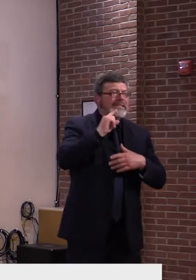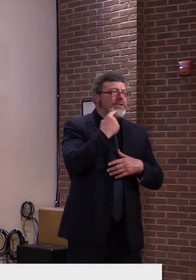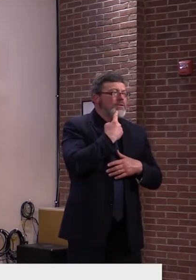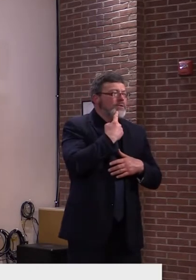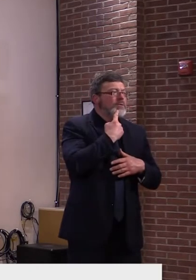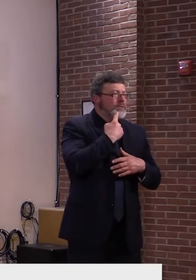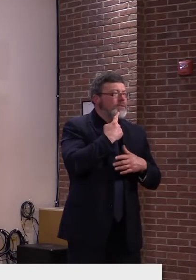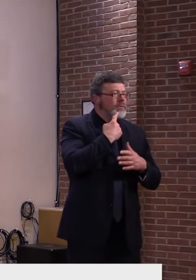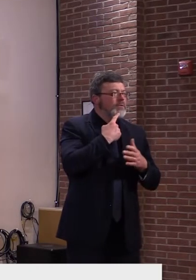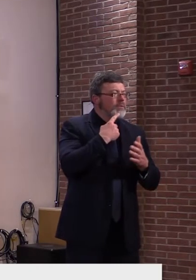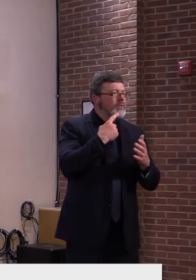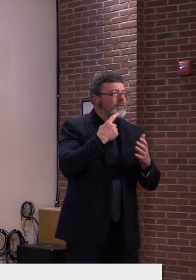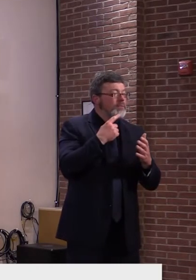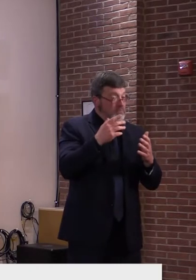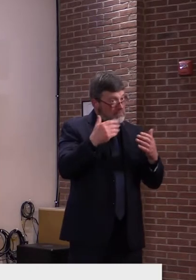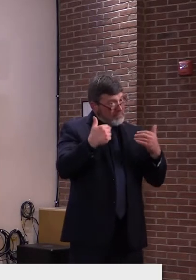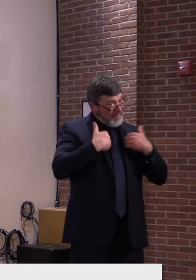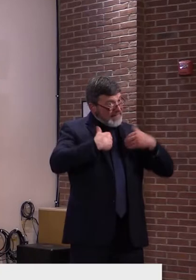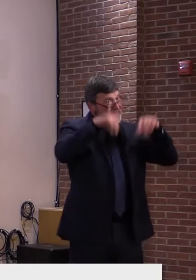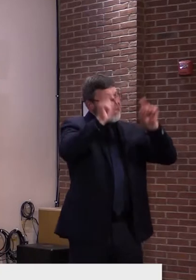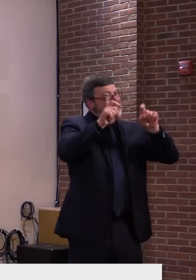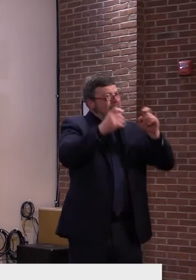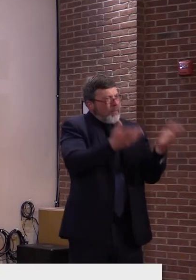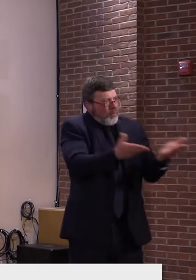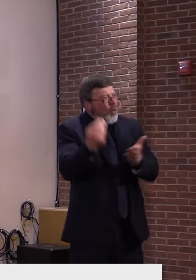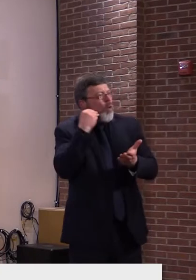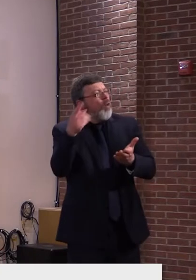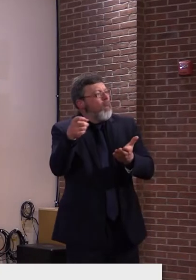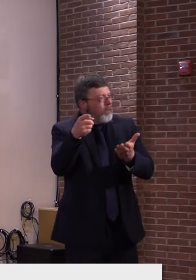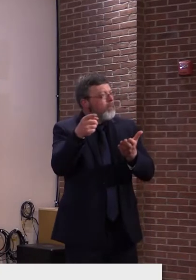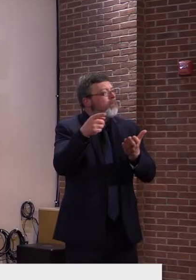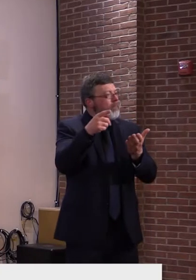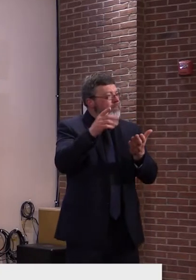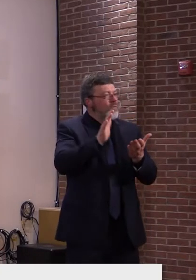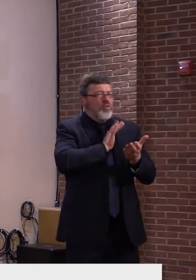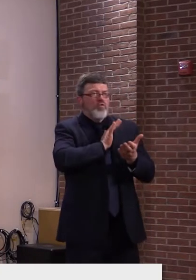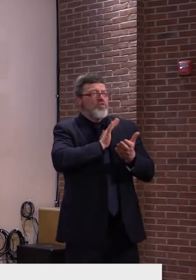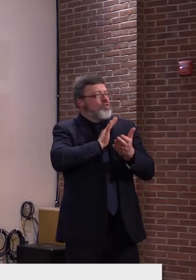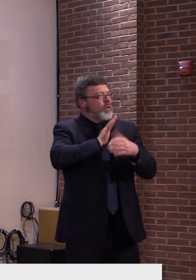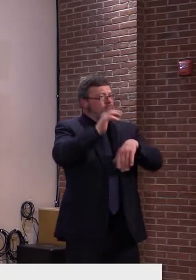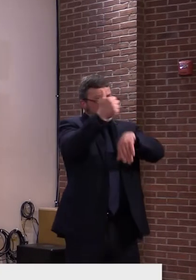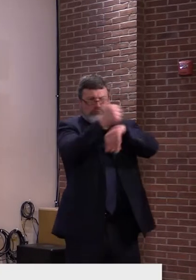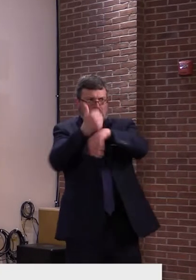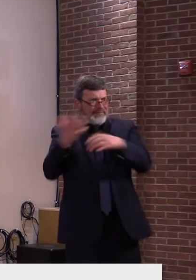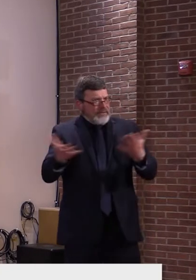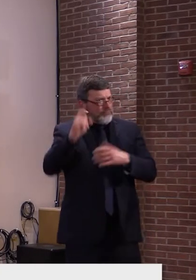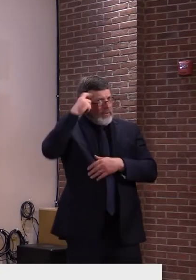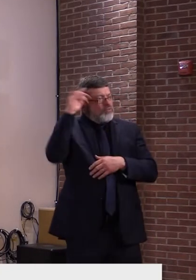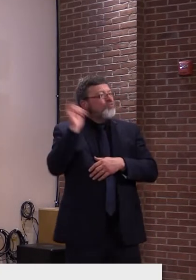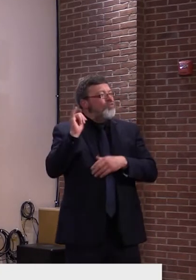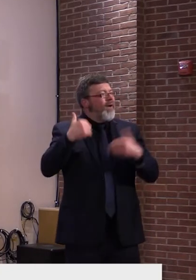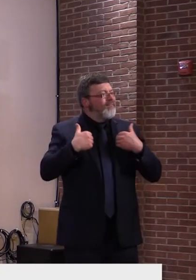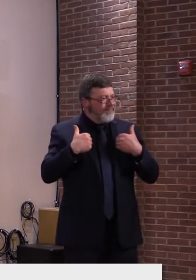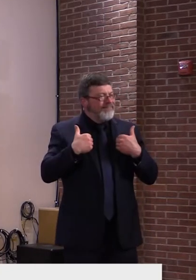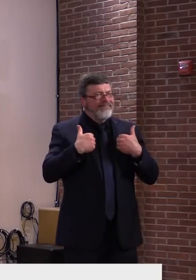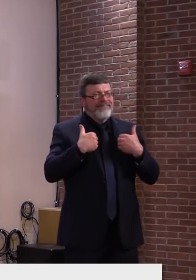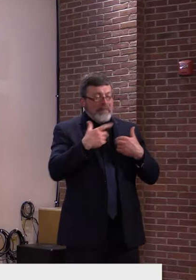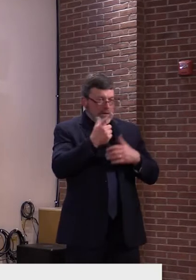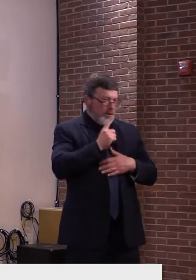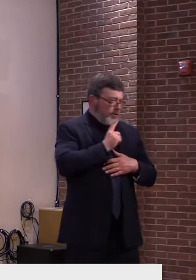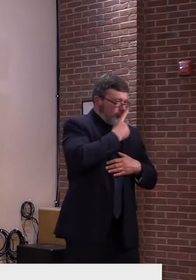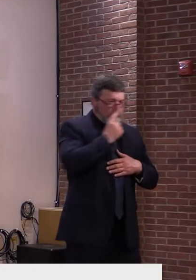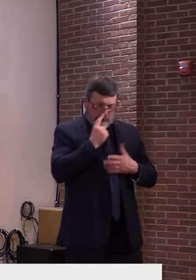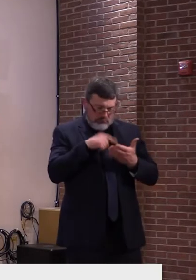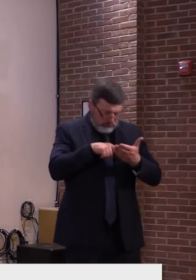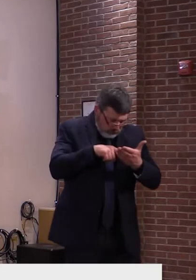take-home tests continue to be available at test sites around the state that will allow you to take quick action to protect yourself